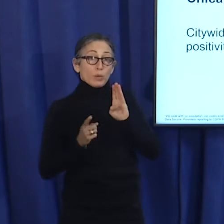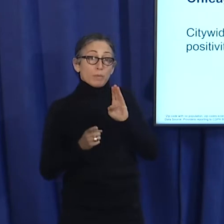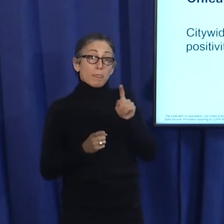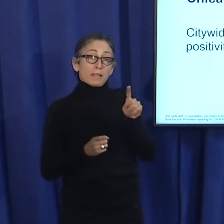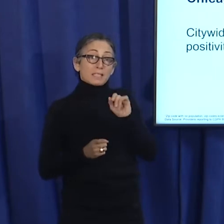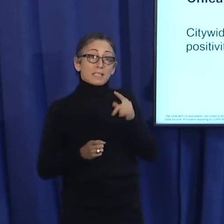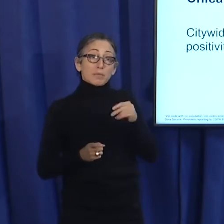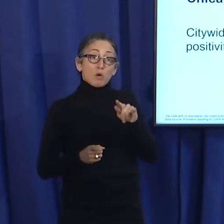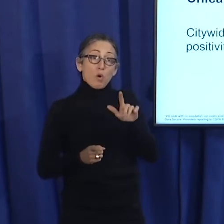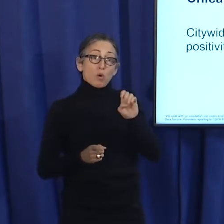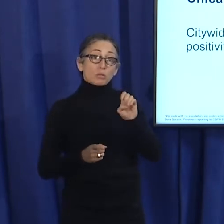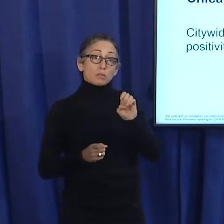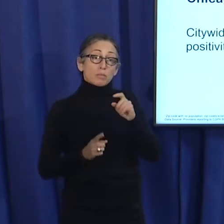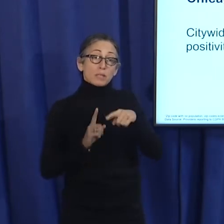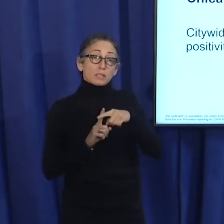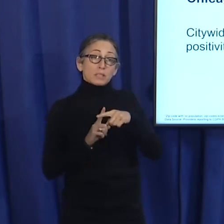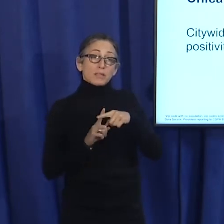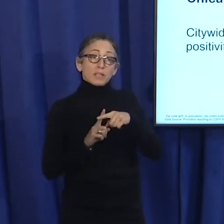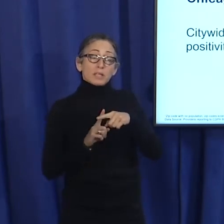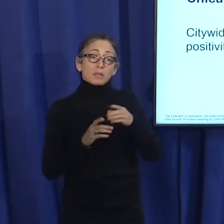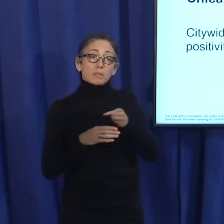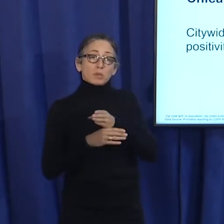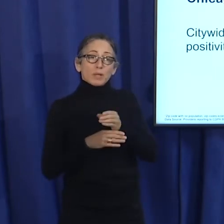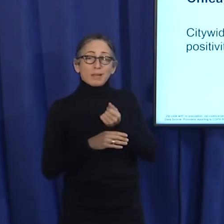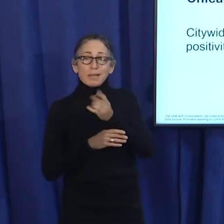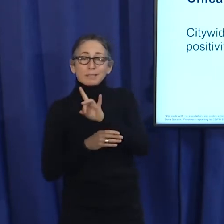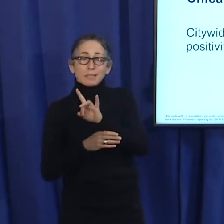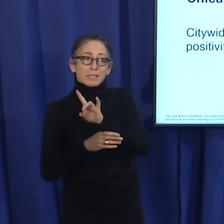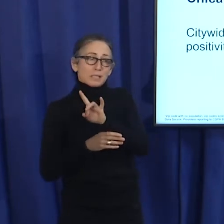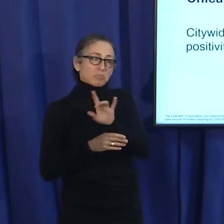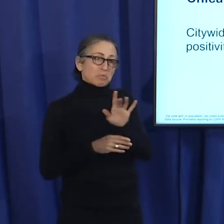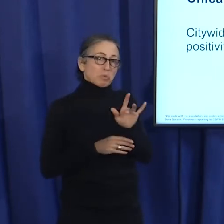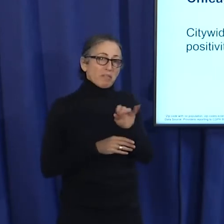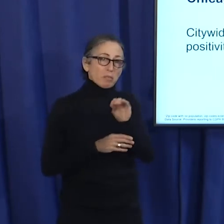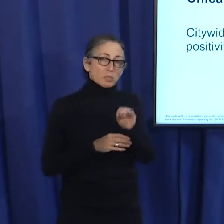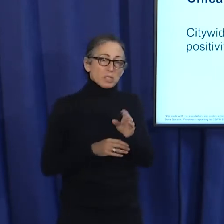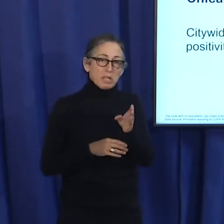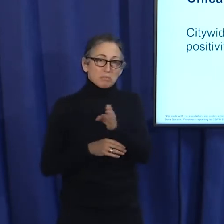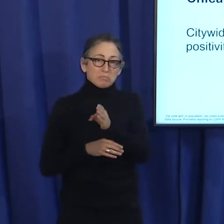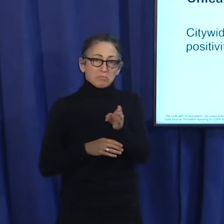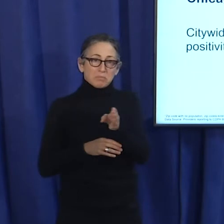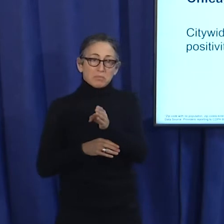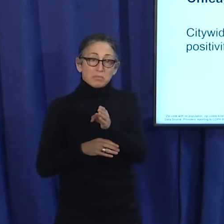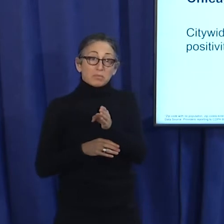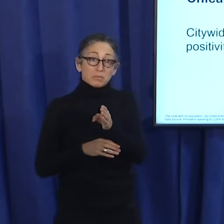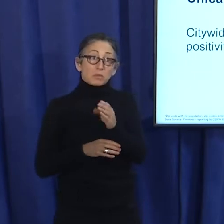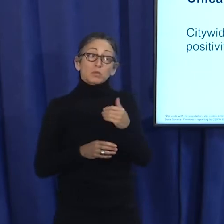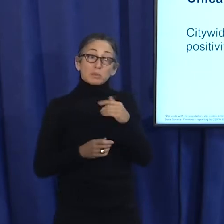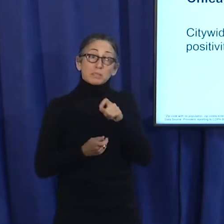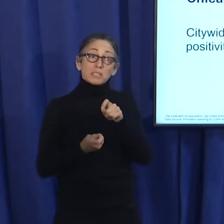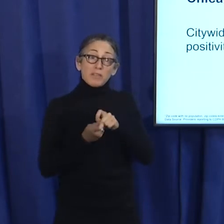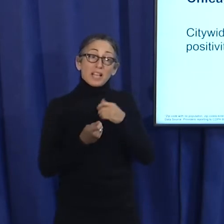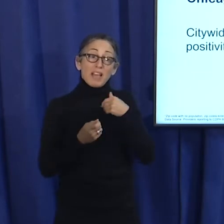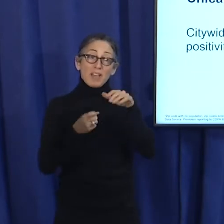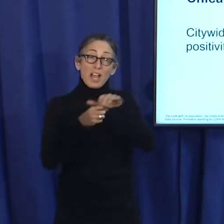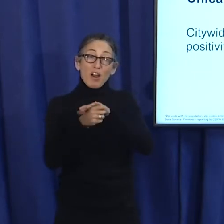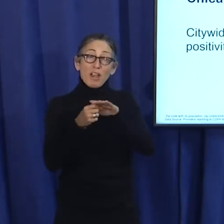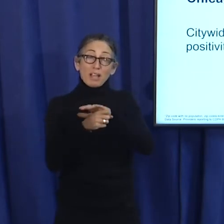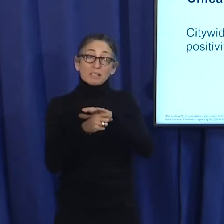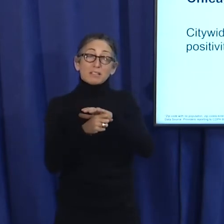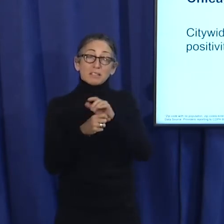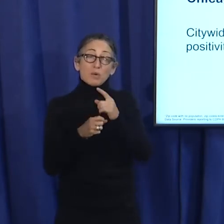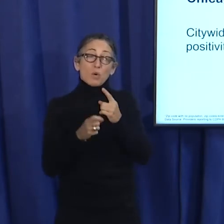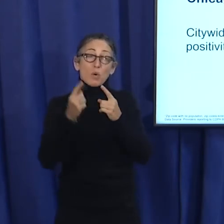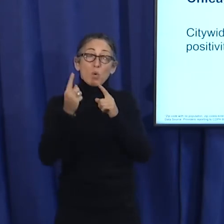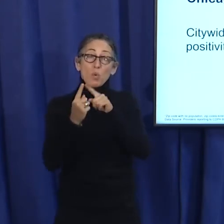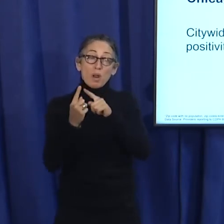the positivity is between 18 and basically 25%. So there are zip codes still where almost 1 in 4 people